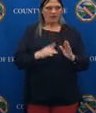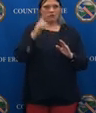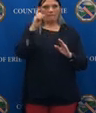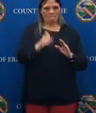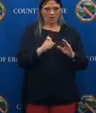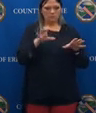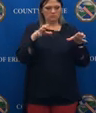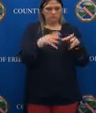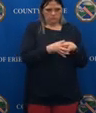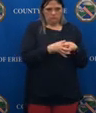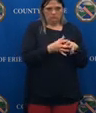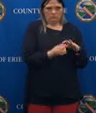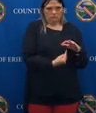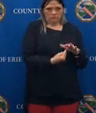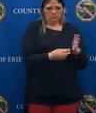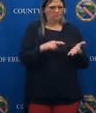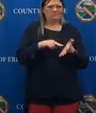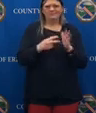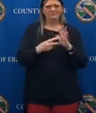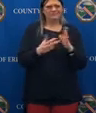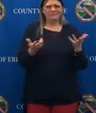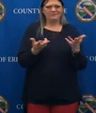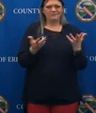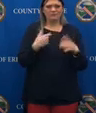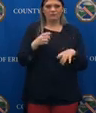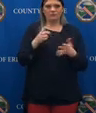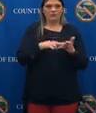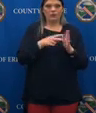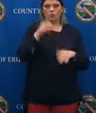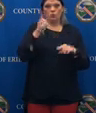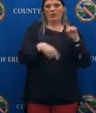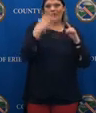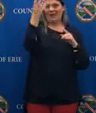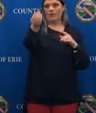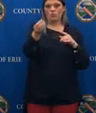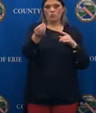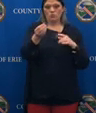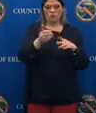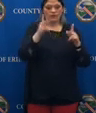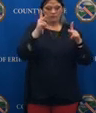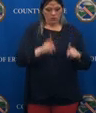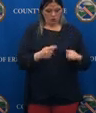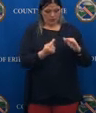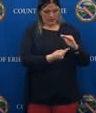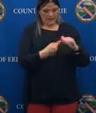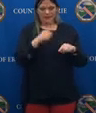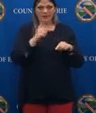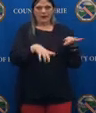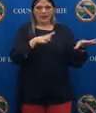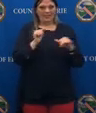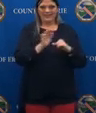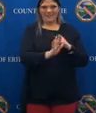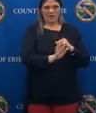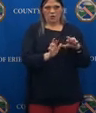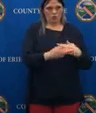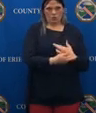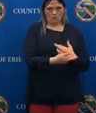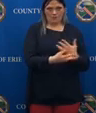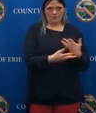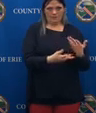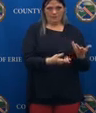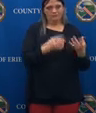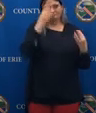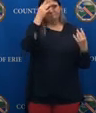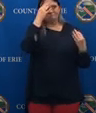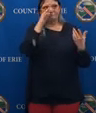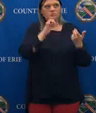in quarantine. So what does that mean? That means that you cannot go out, and the person in isolation cannot leave their room. So you have to think